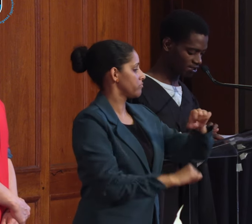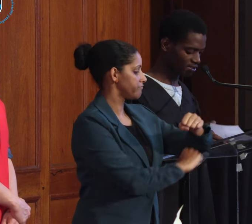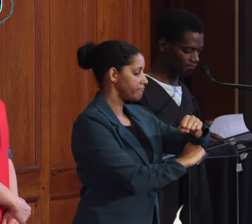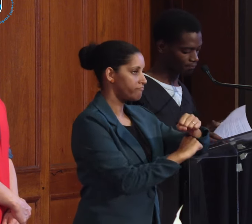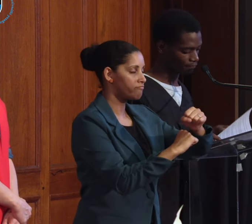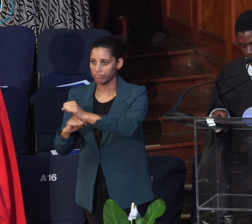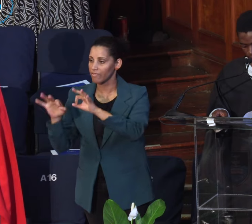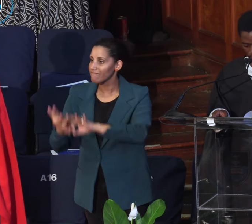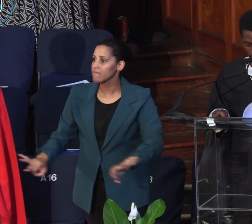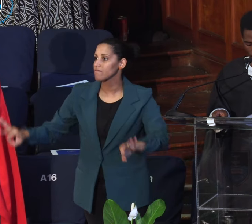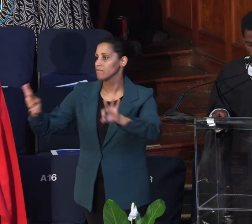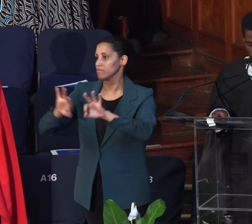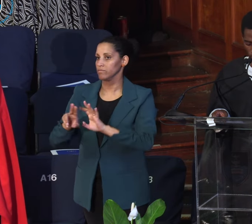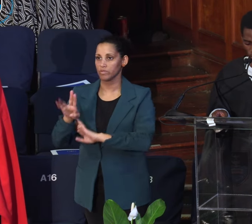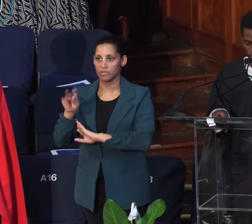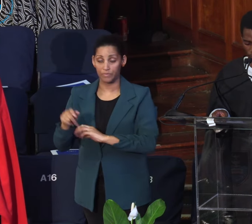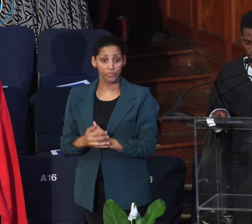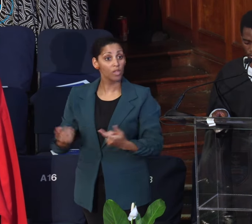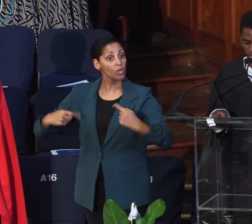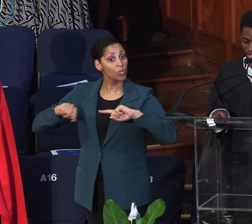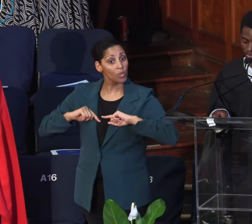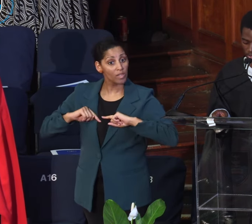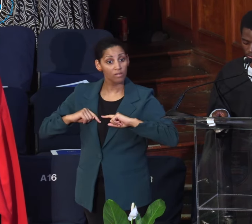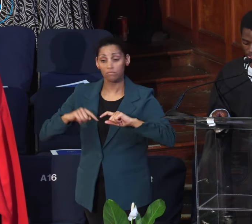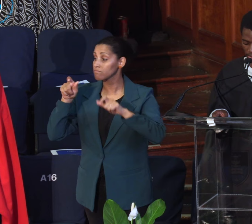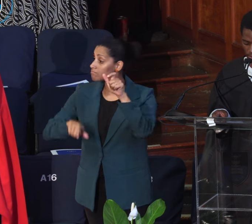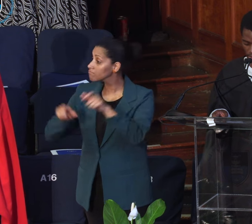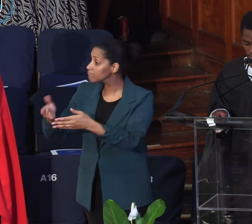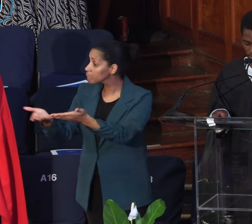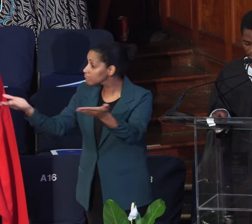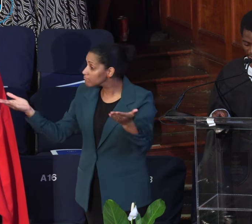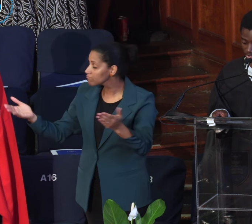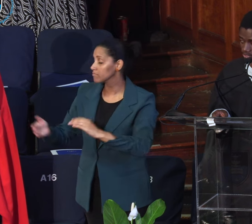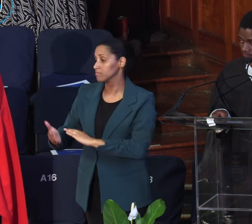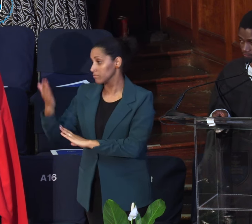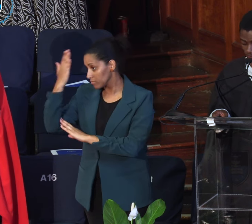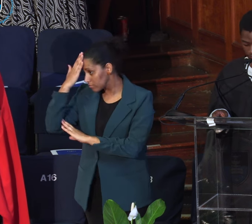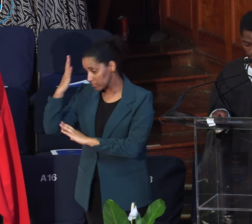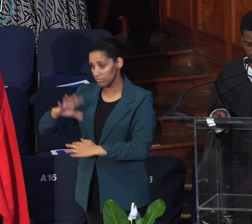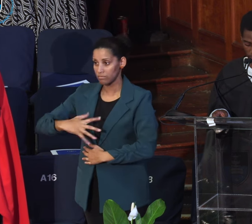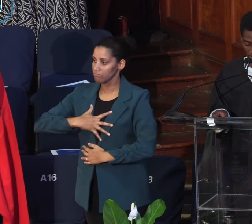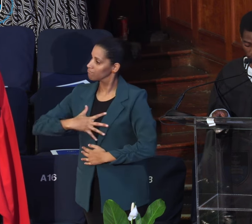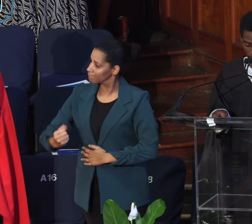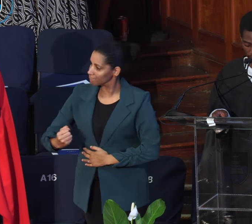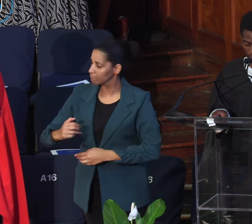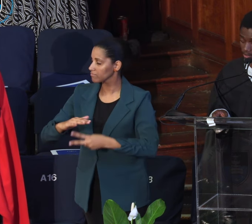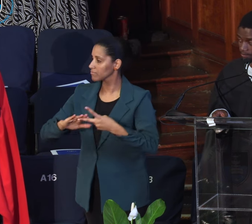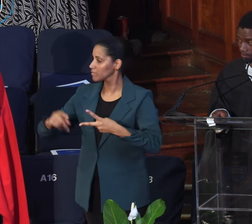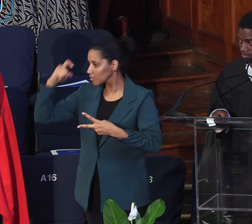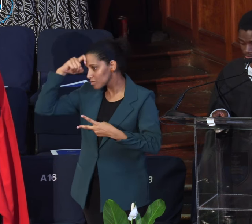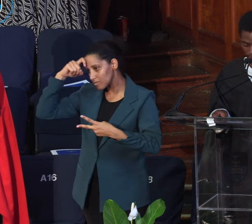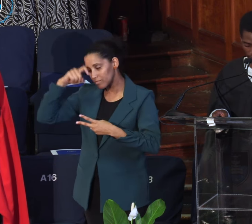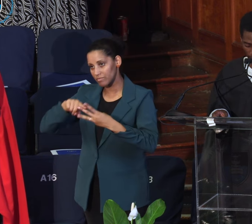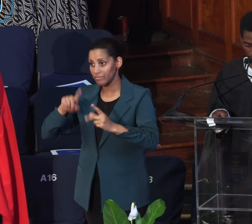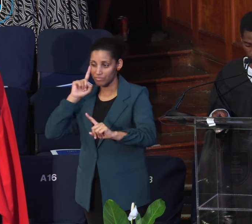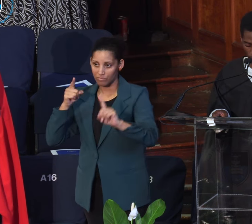UCT. To those of you who will graduate today, we wish you courage, wisdom, and